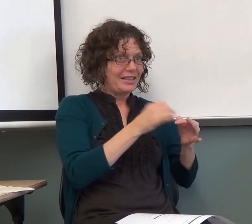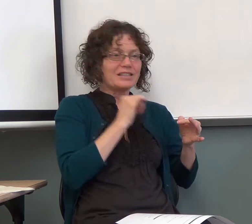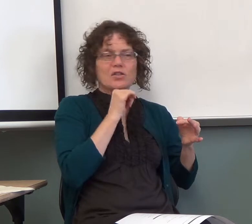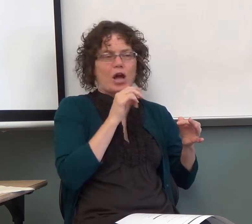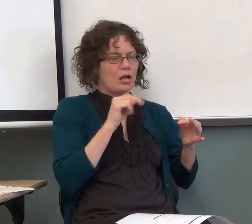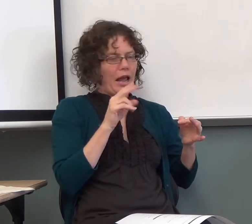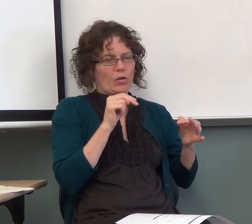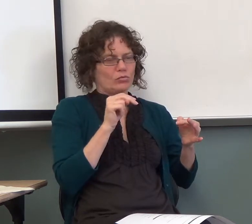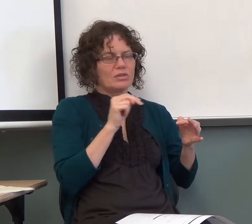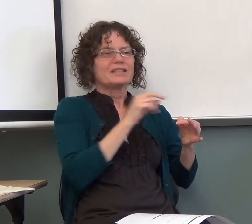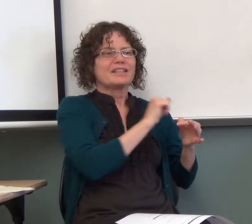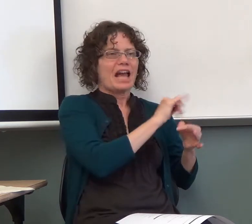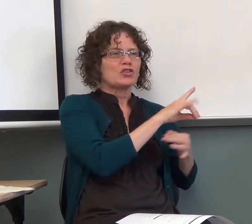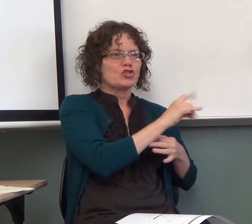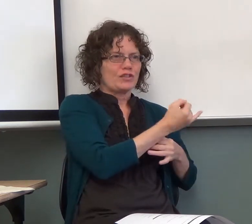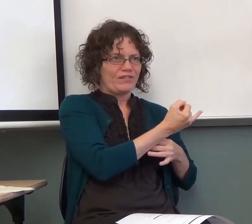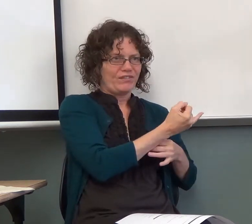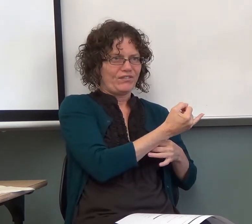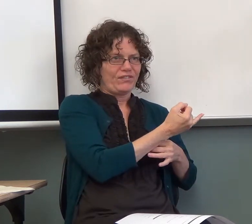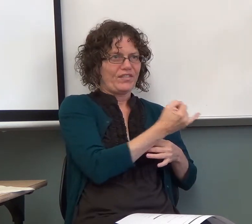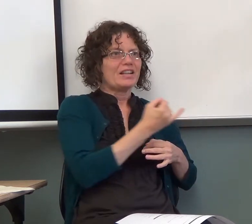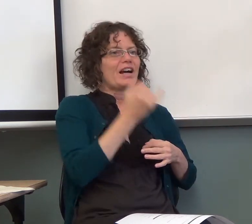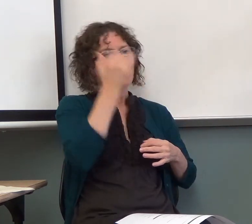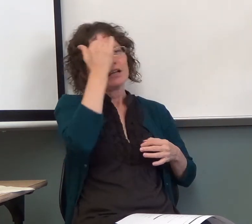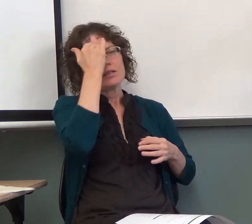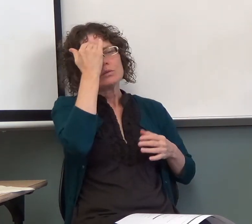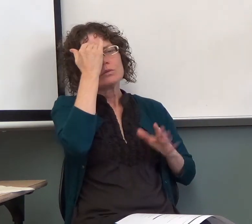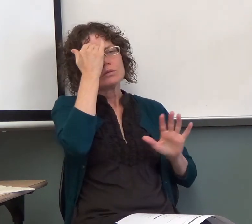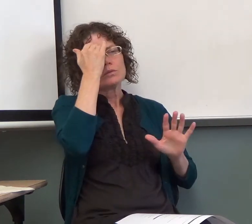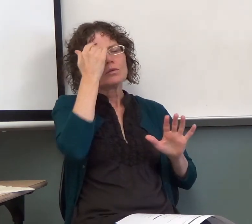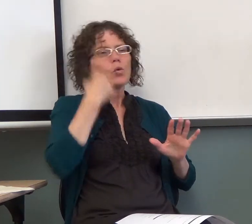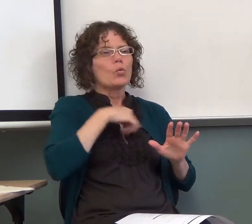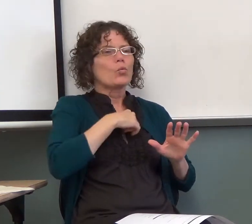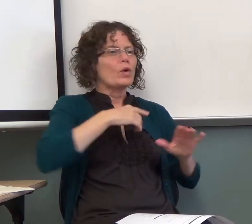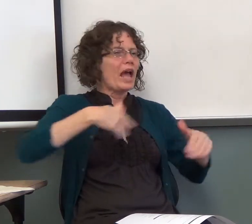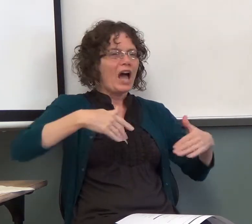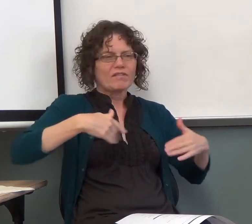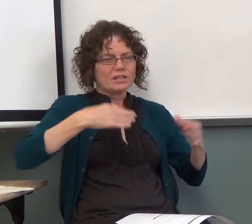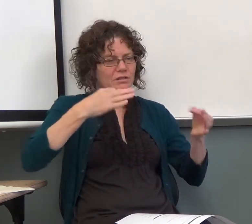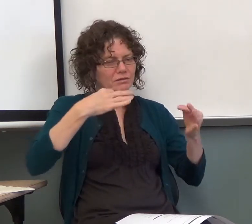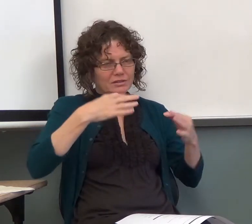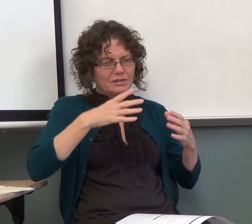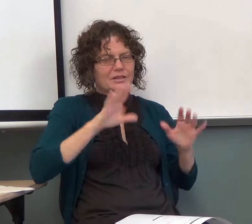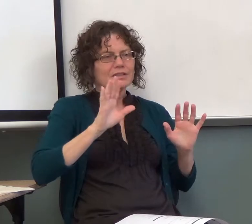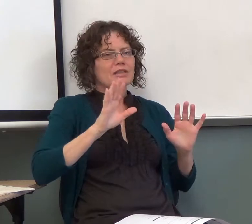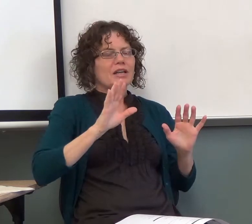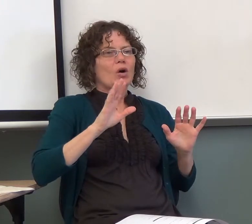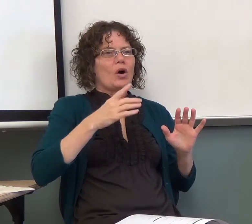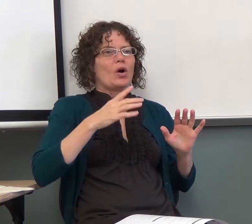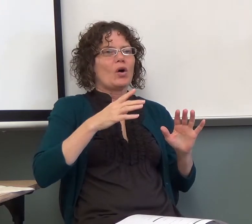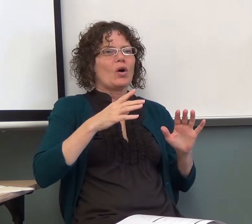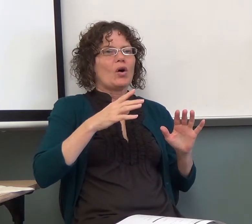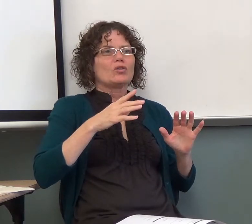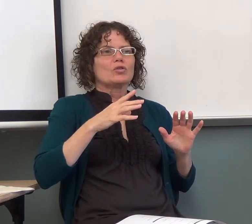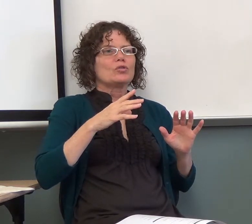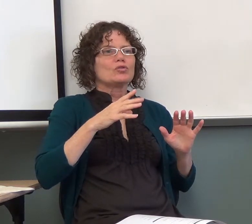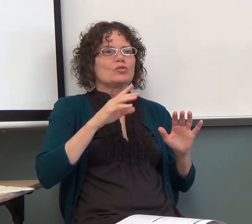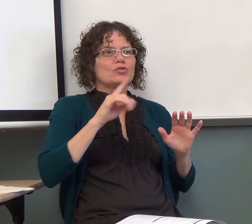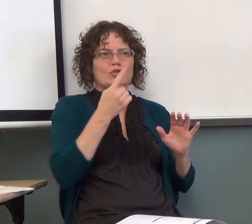an adjective. But we haven't got there yet. I know, relax, it's okay. So it's not, it's describing. That's all you need to know is it's describing, But the okay?